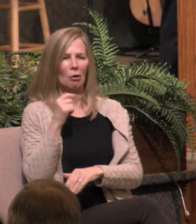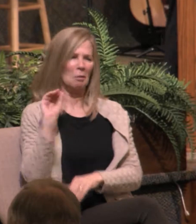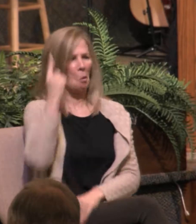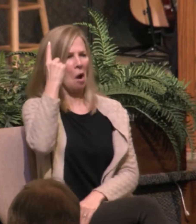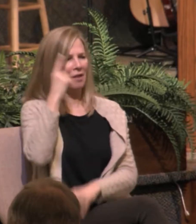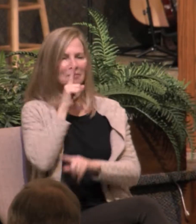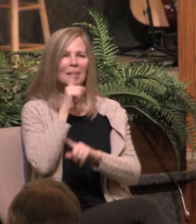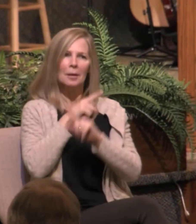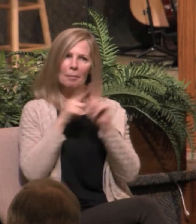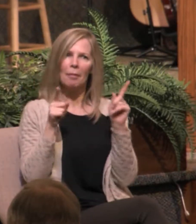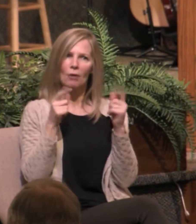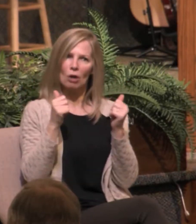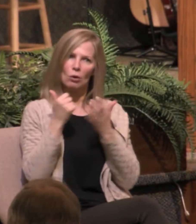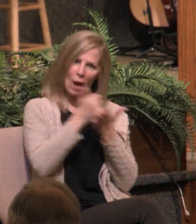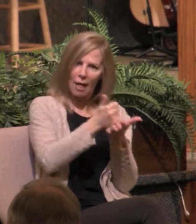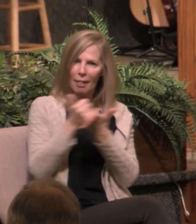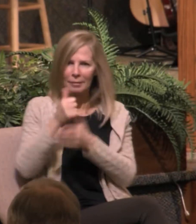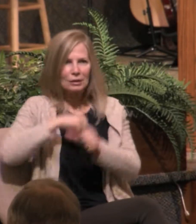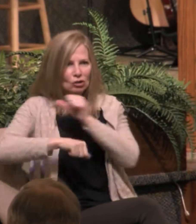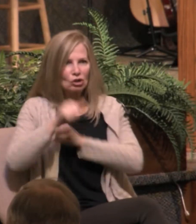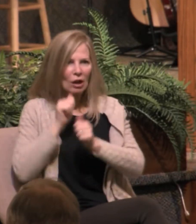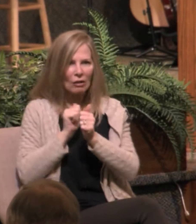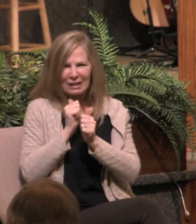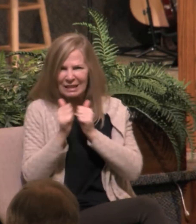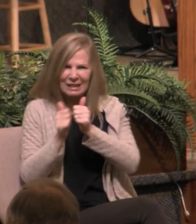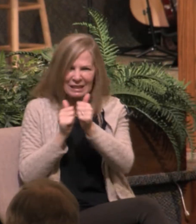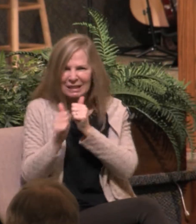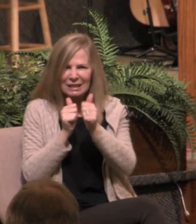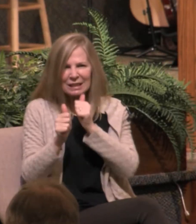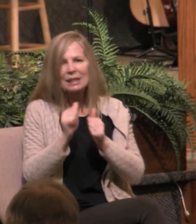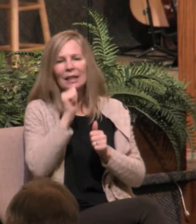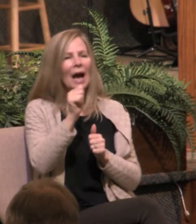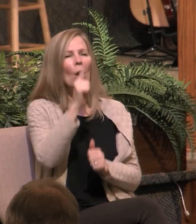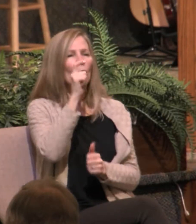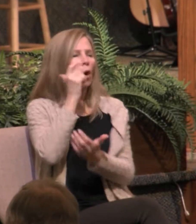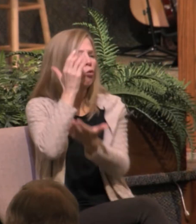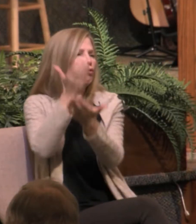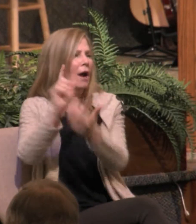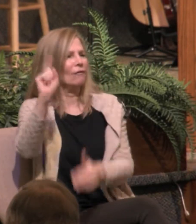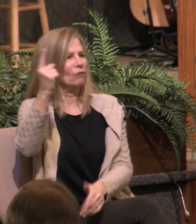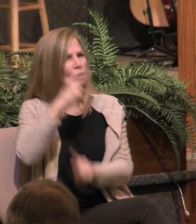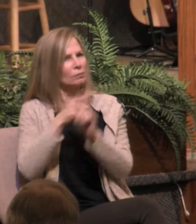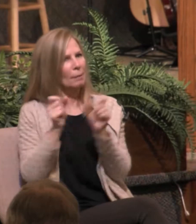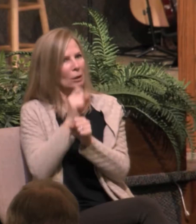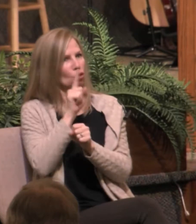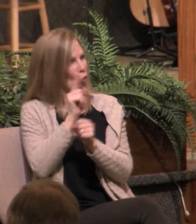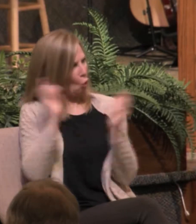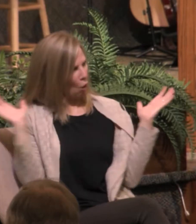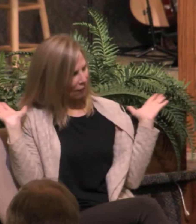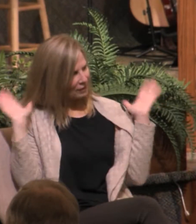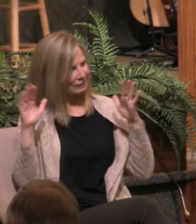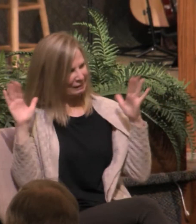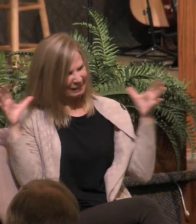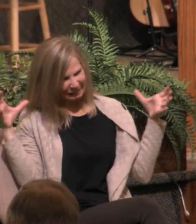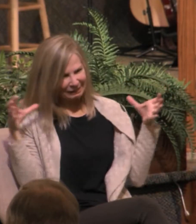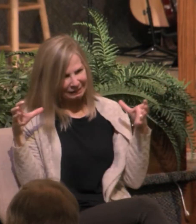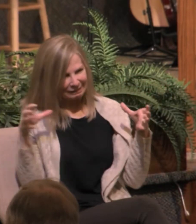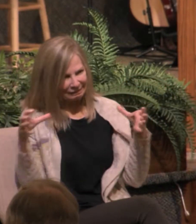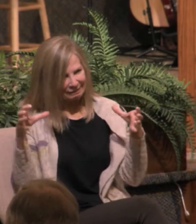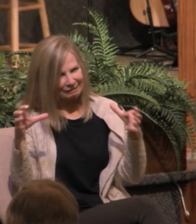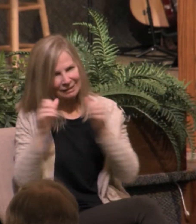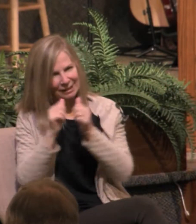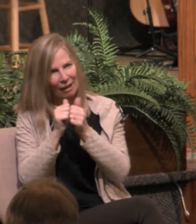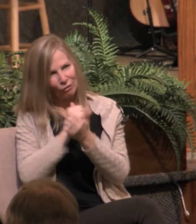each one of us get across the finish line. That's the type of race it is. It's not who gets there first, it's make sure we all get there. And that's what we're